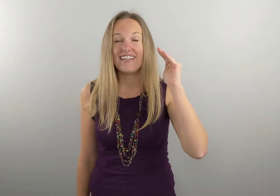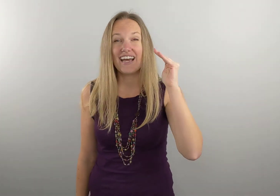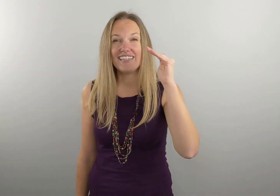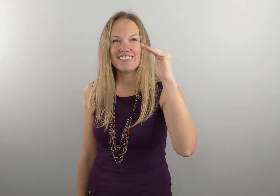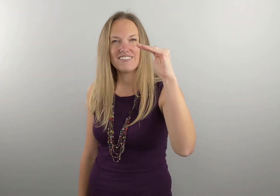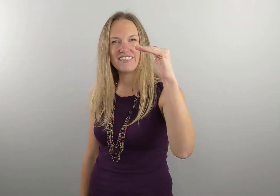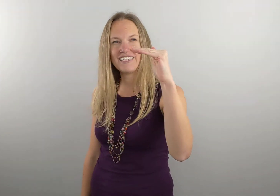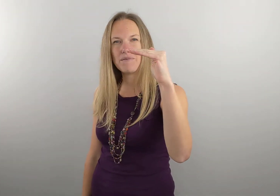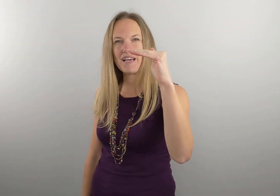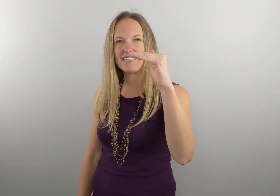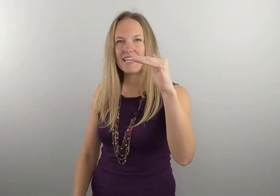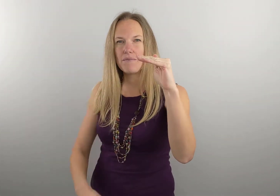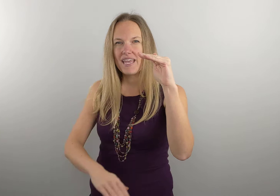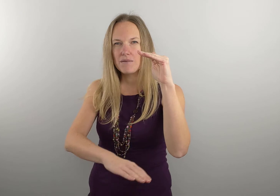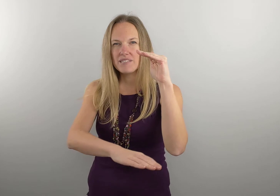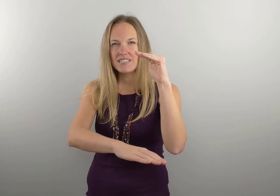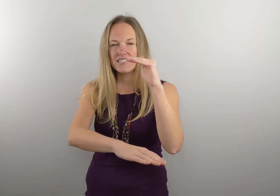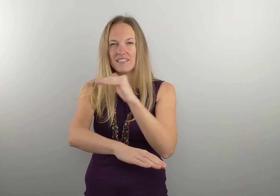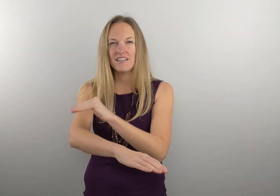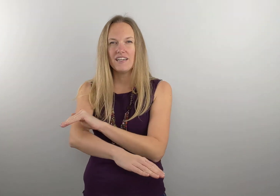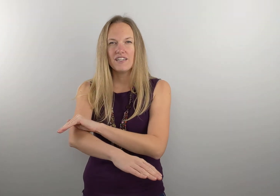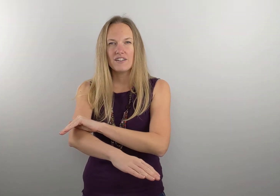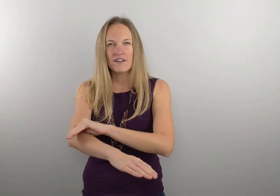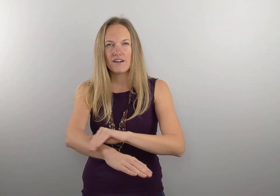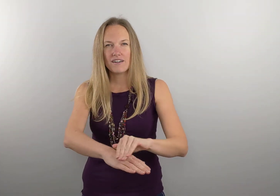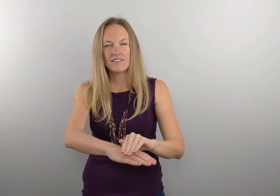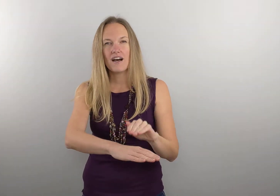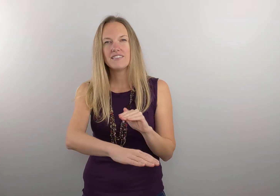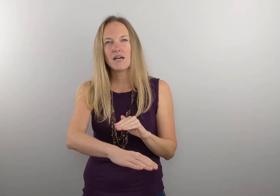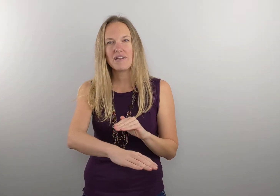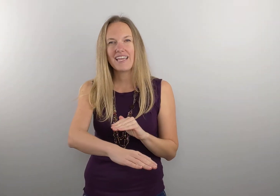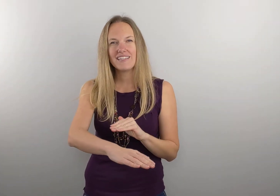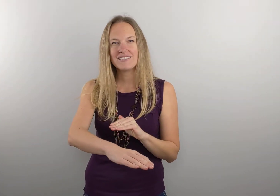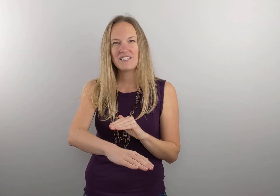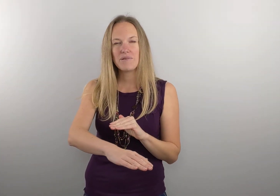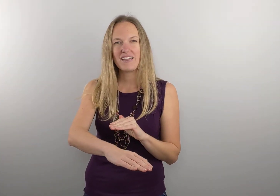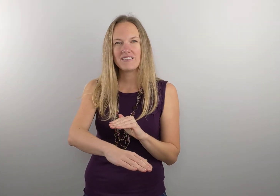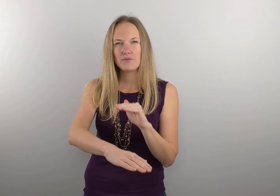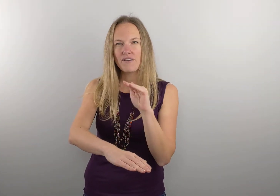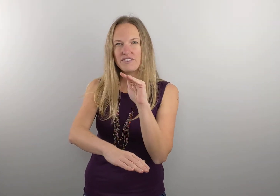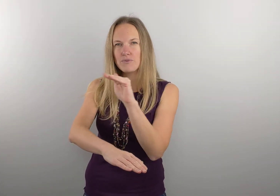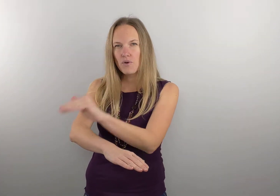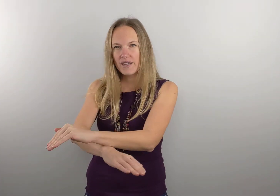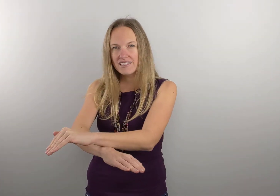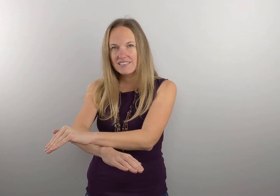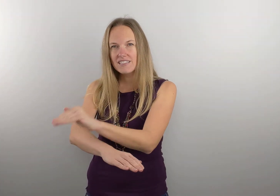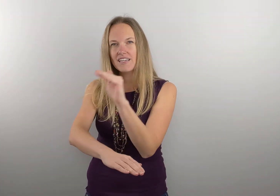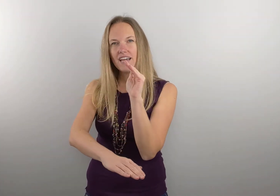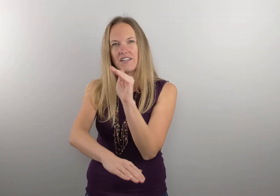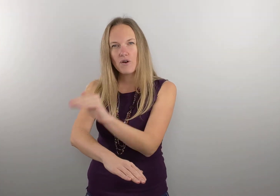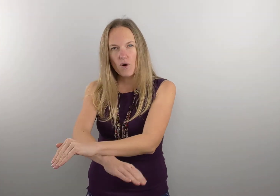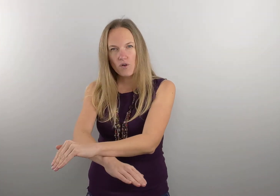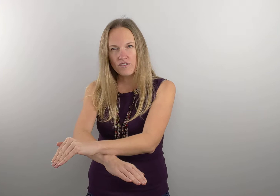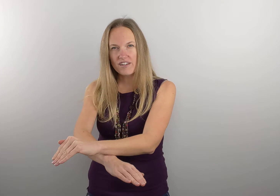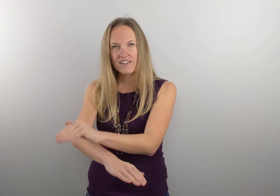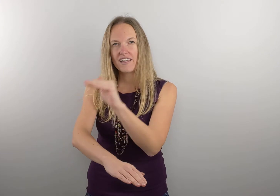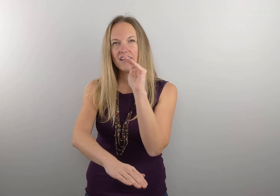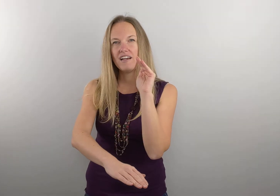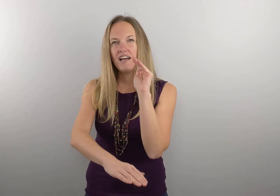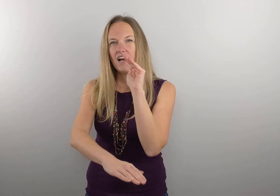night, so you're going to keep that same hand position. Your non-dominant hand is going to be here as a reference point, and you go over, okay? I